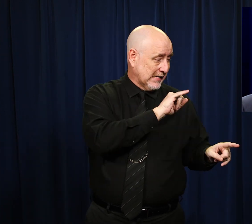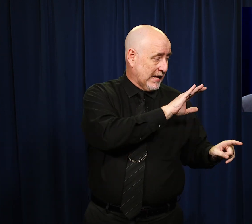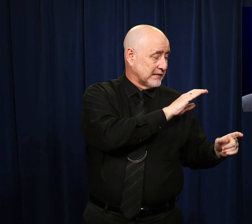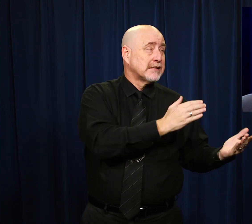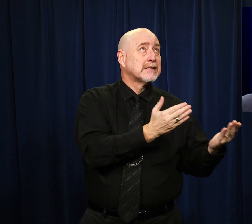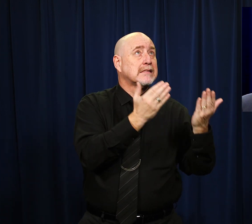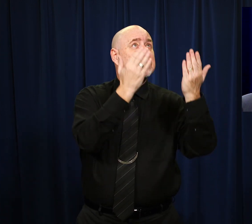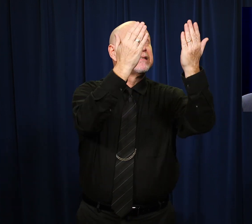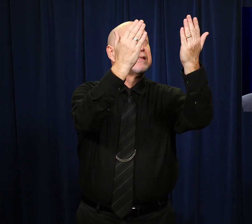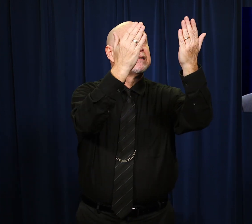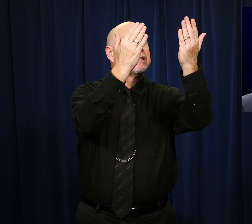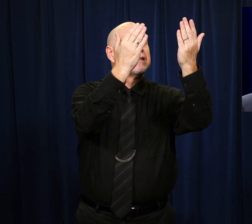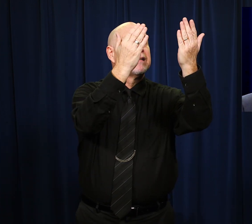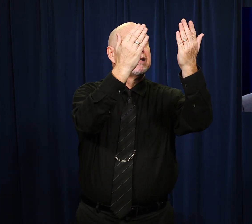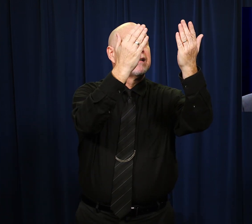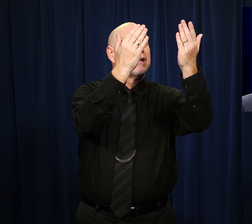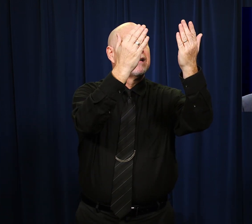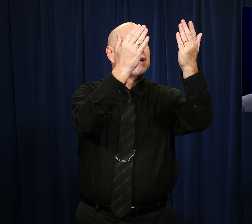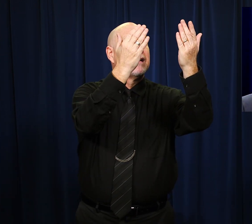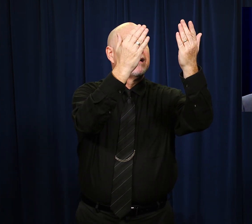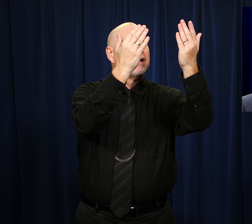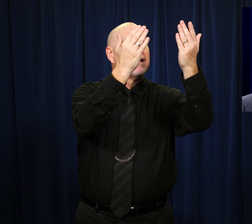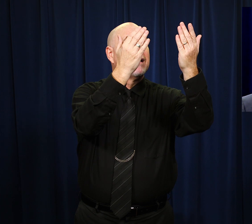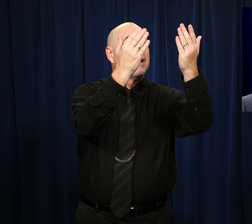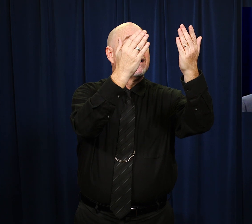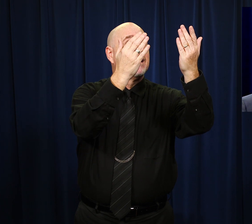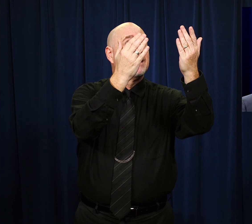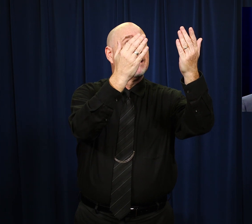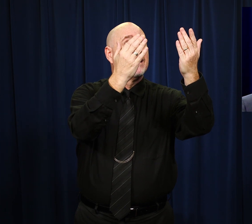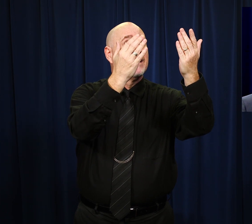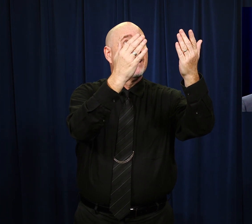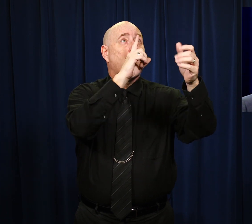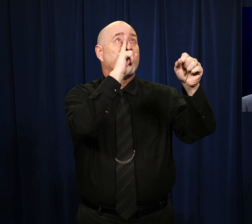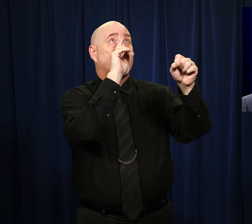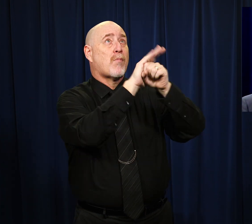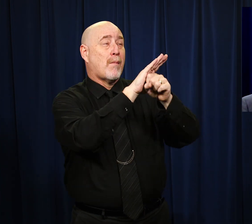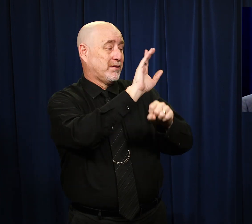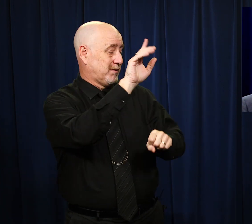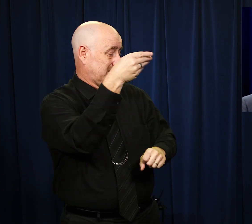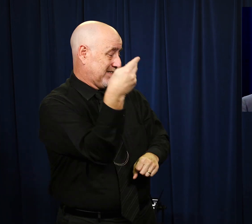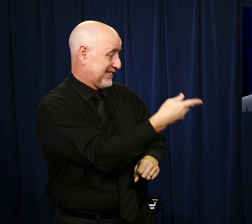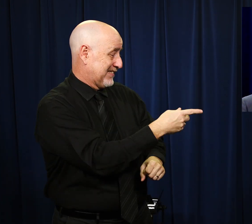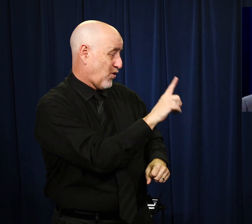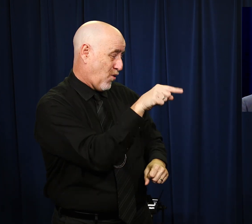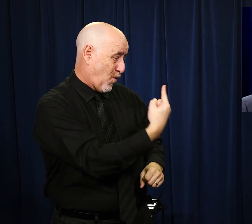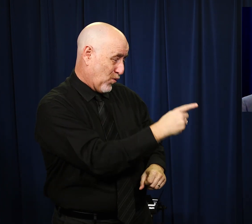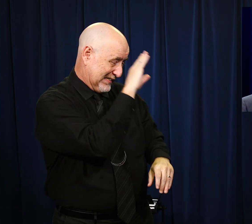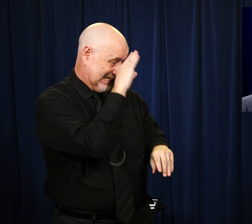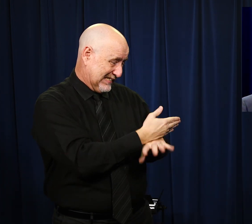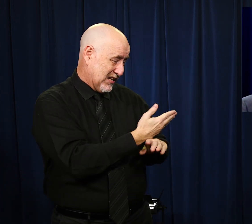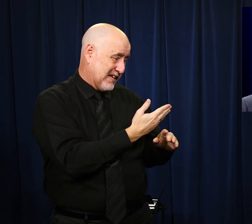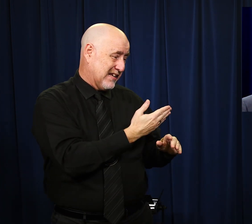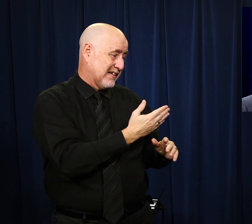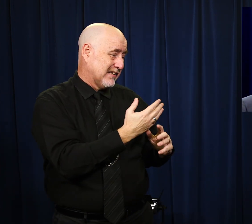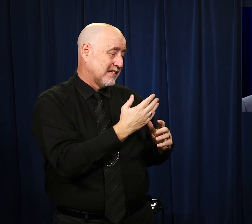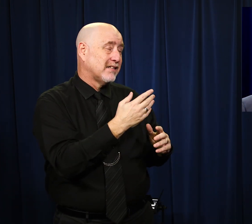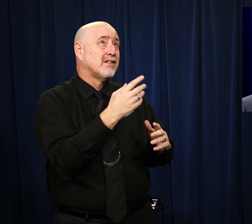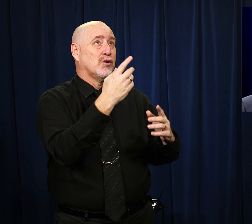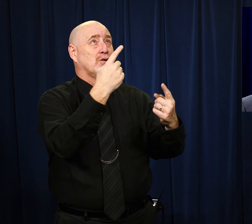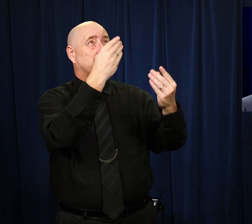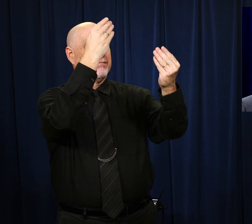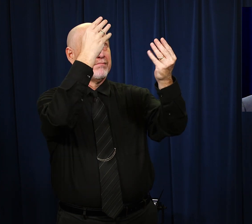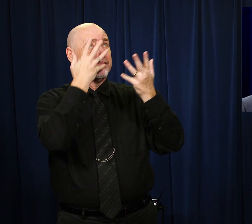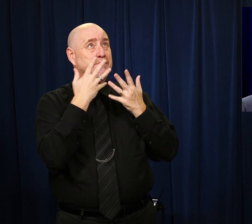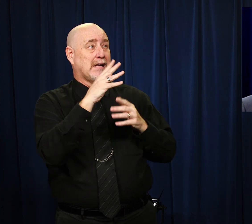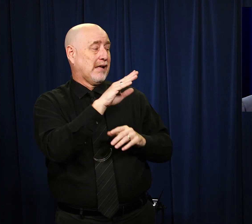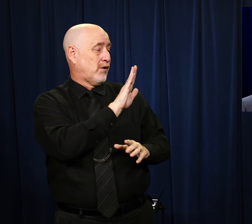Isaac. And he who received the promises offered up his only begotten son, of whom it was said,